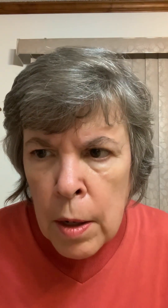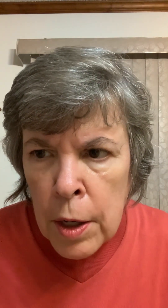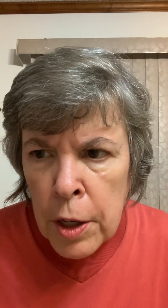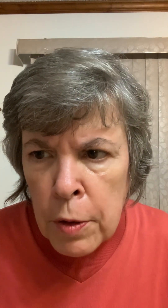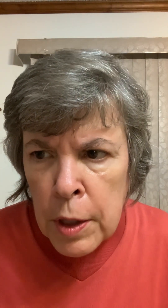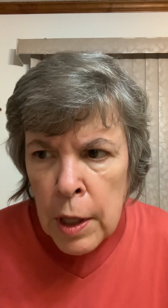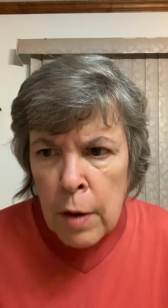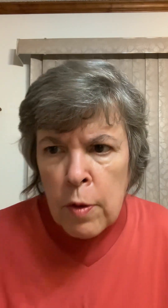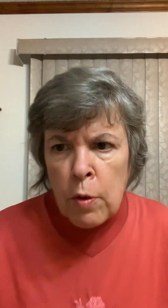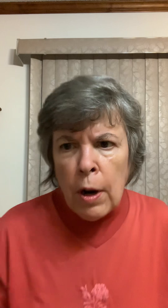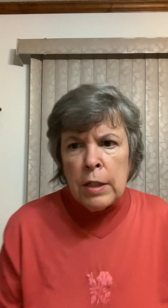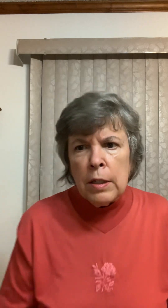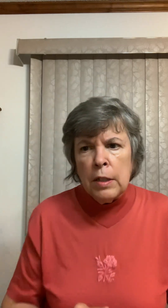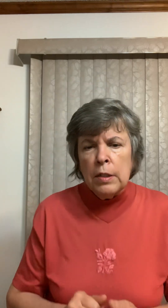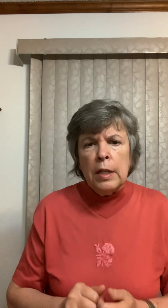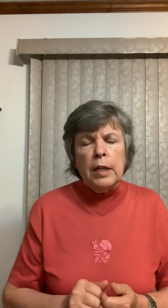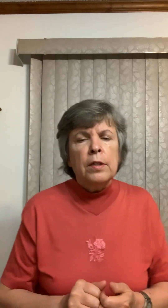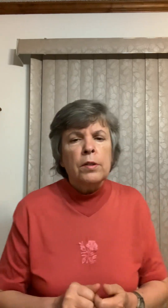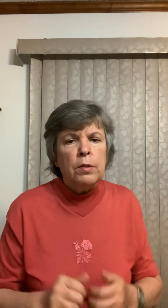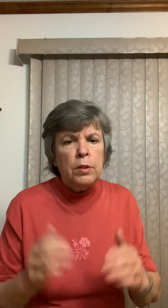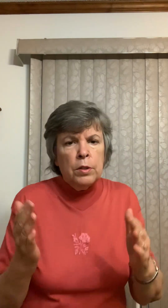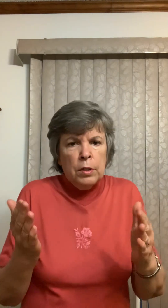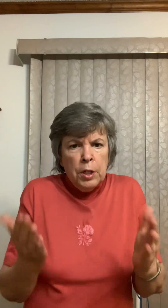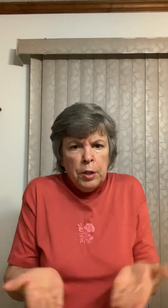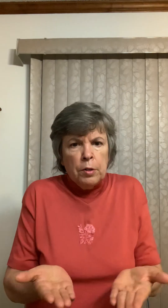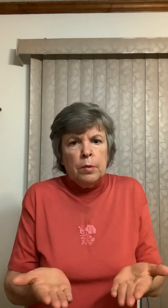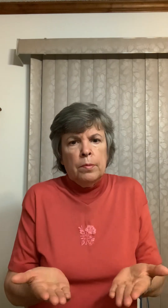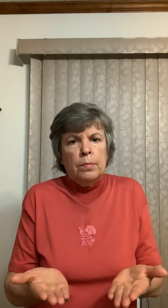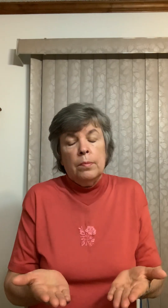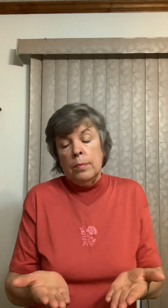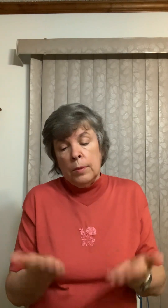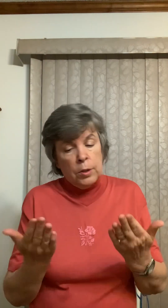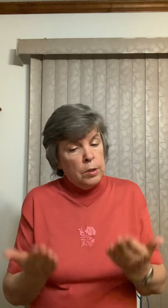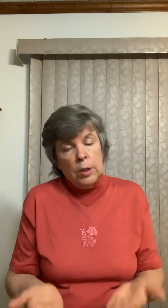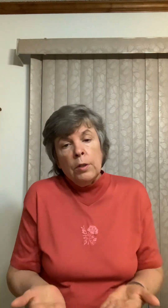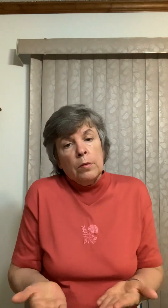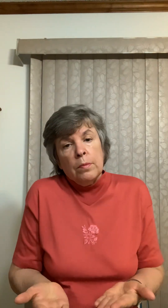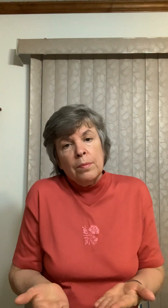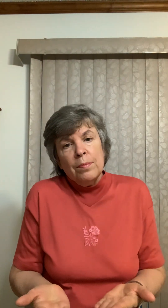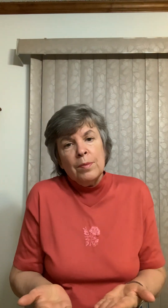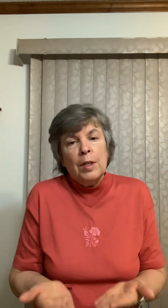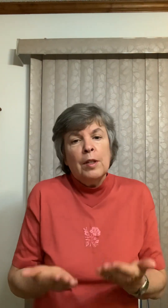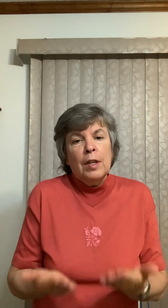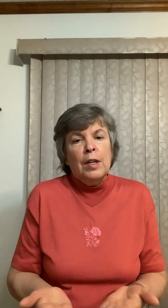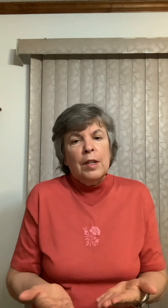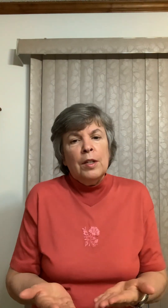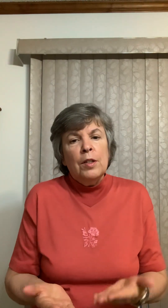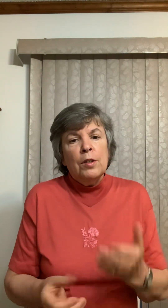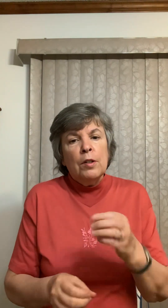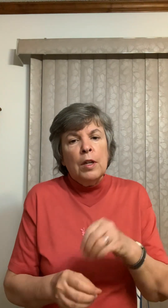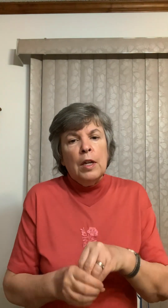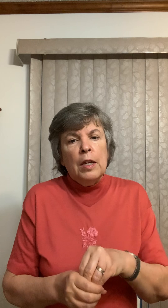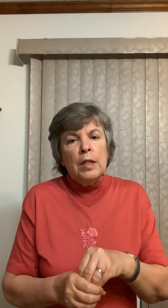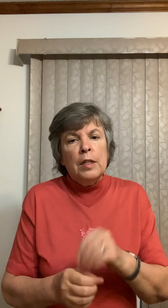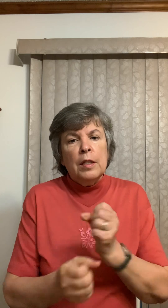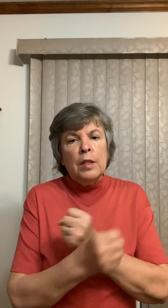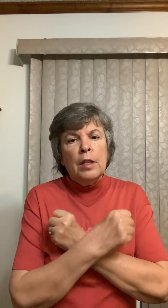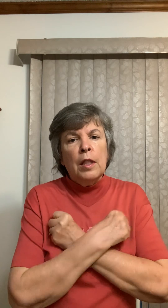Here in the love of Christ I stand. So this is here. Just here. here in the